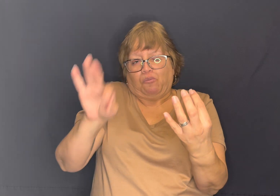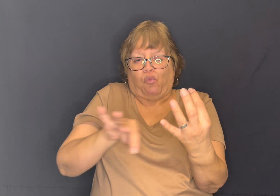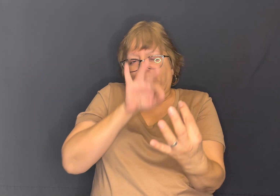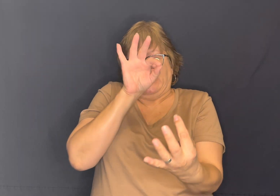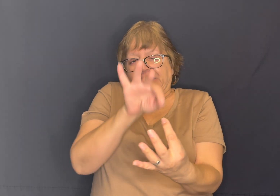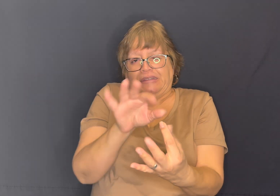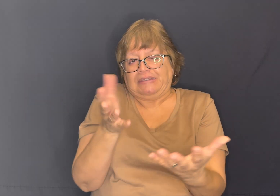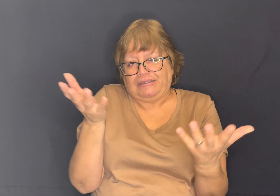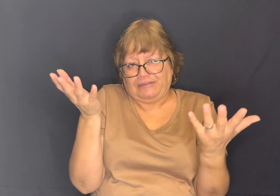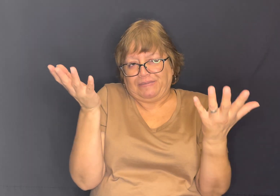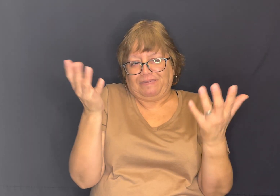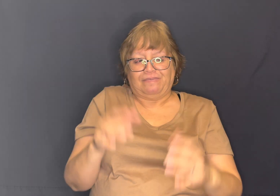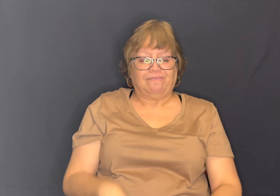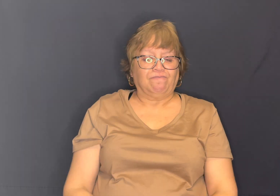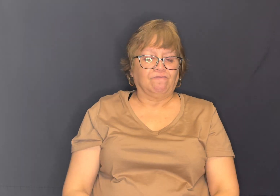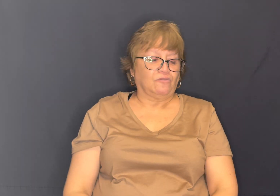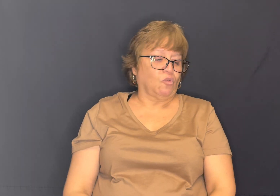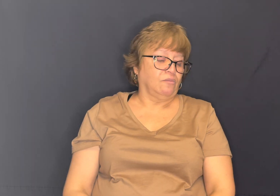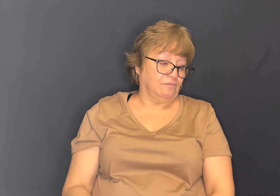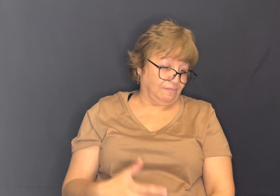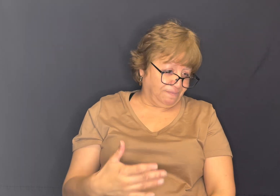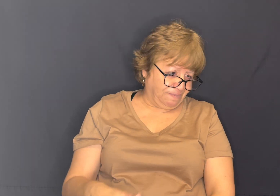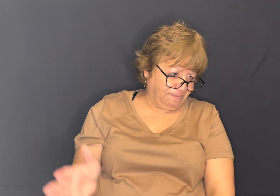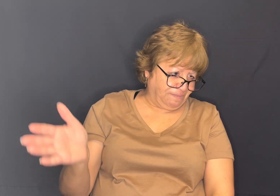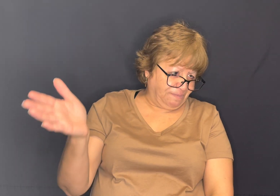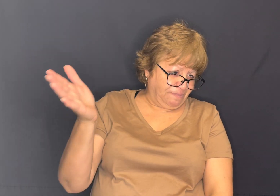the noise too. I mean, nobody's perfect.